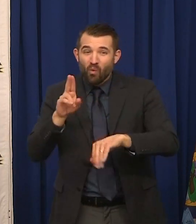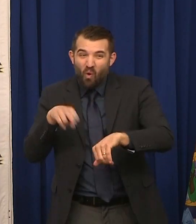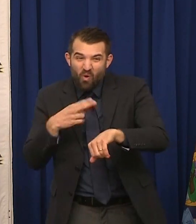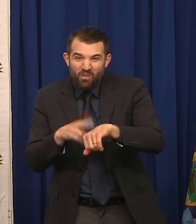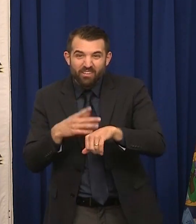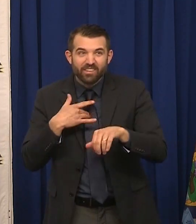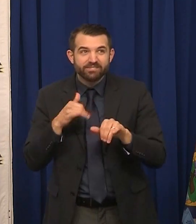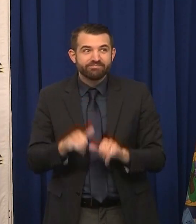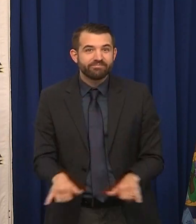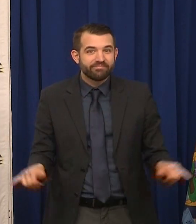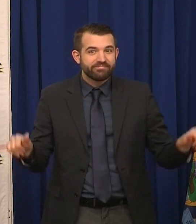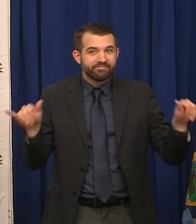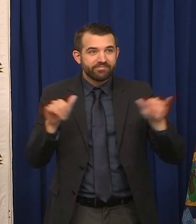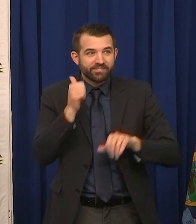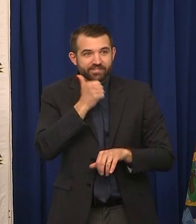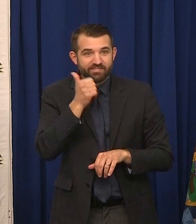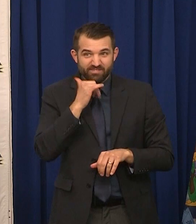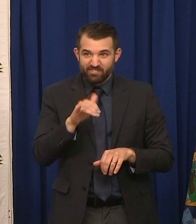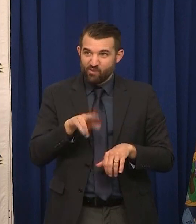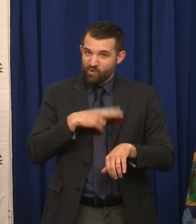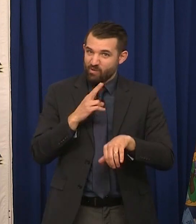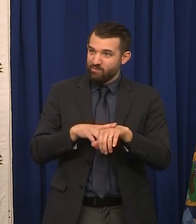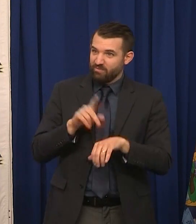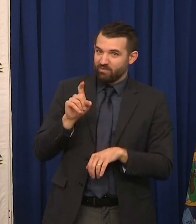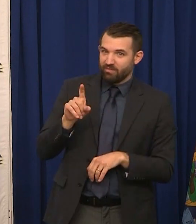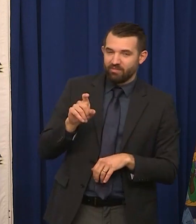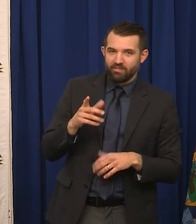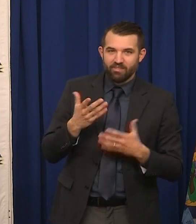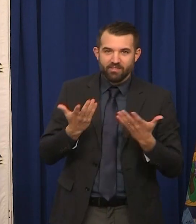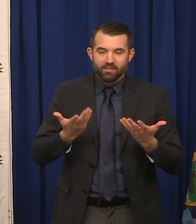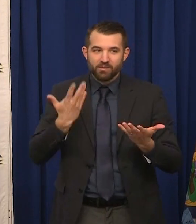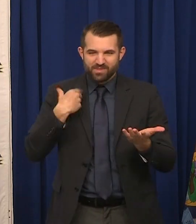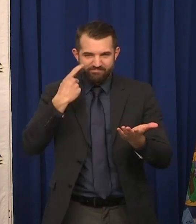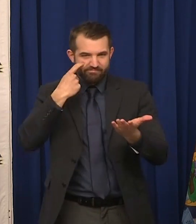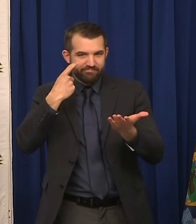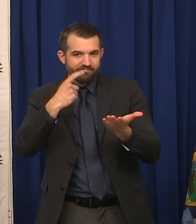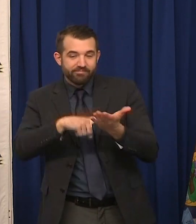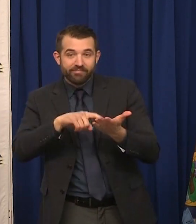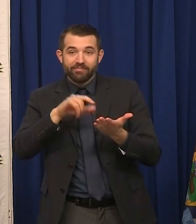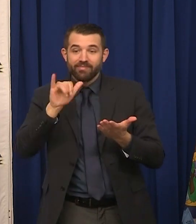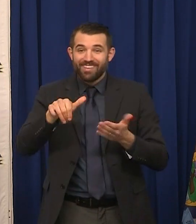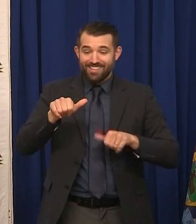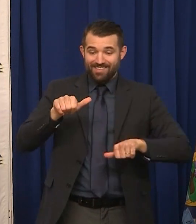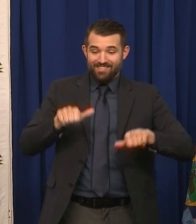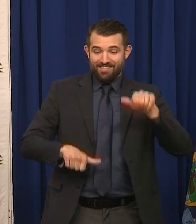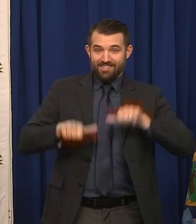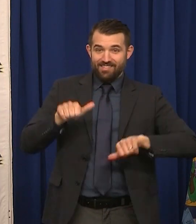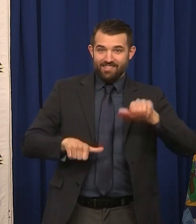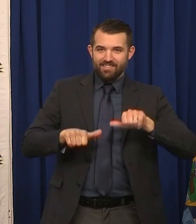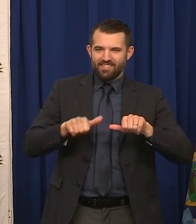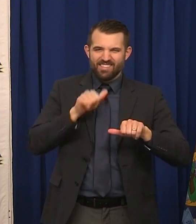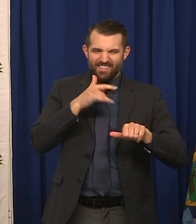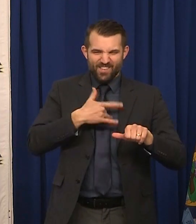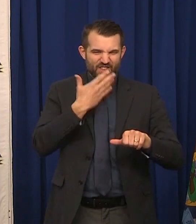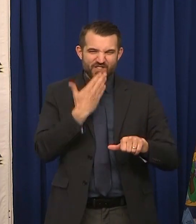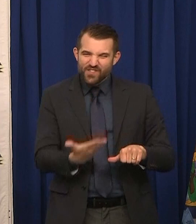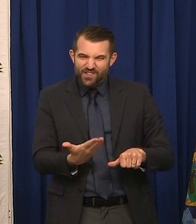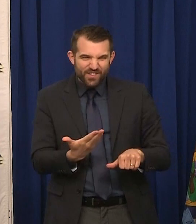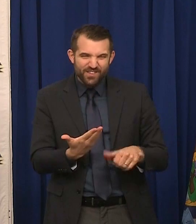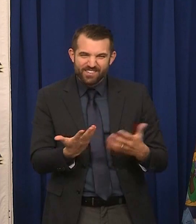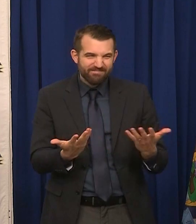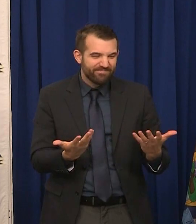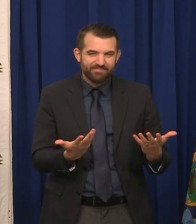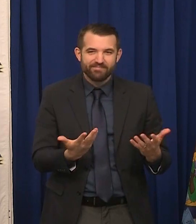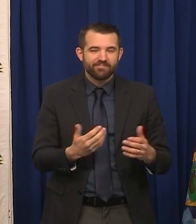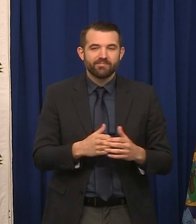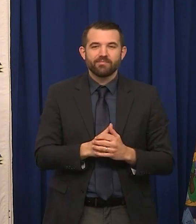And I fully recognize that uncertainty is unsettling. And I want to acknowledge